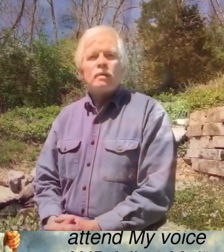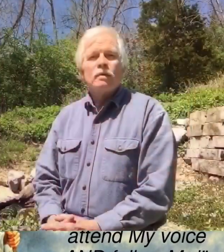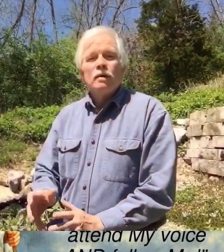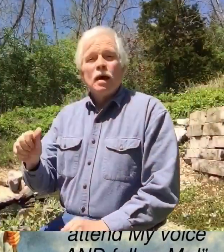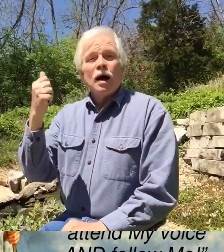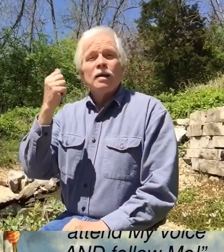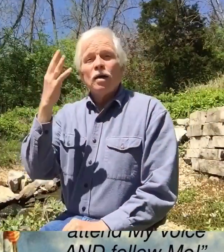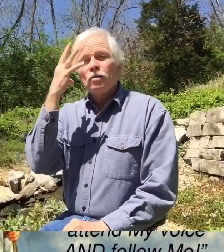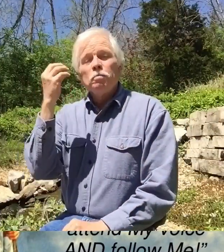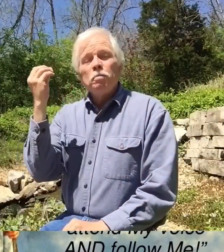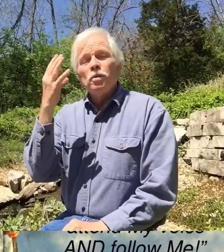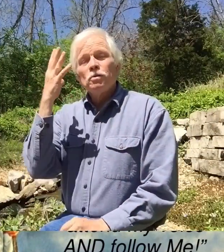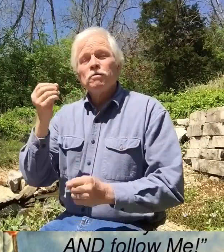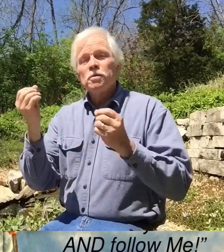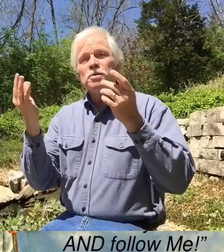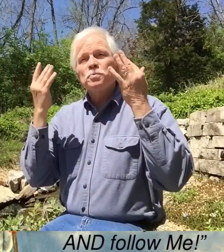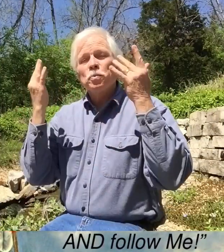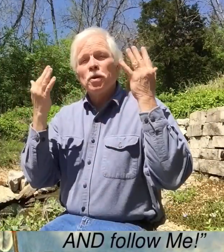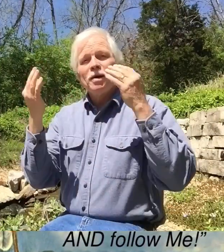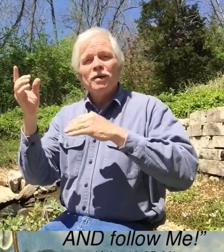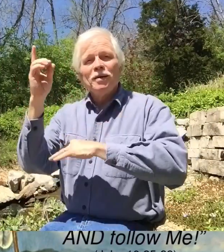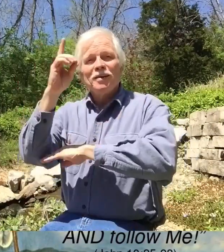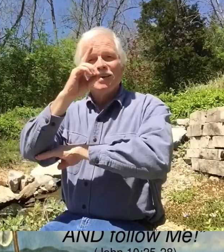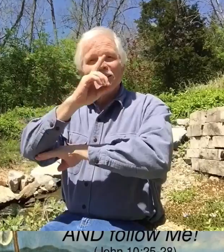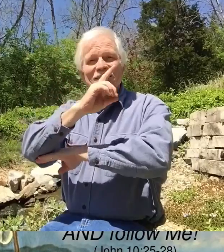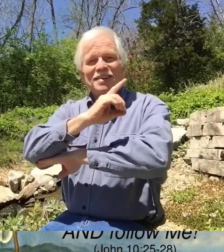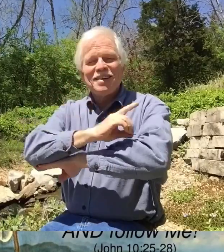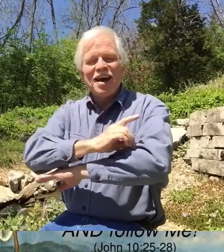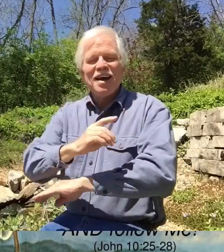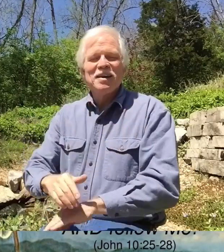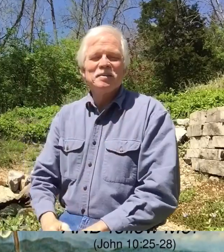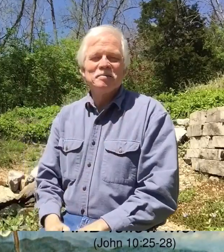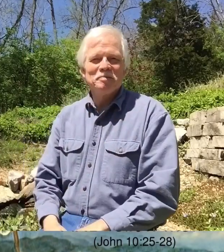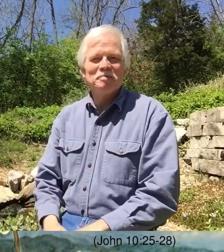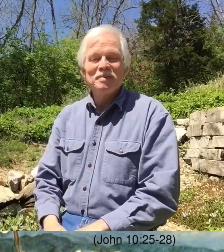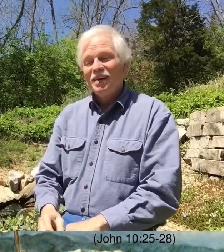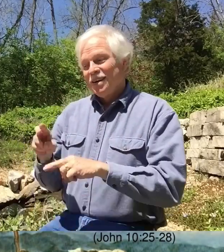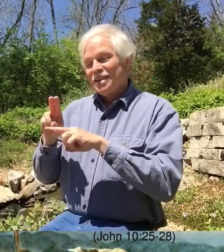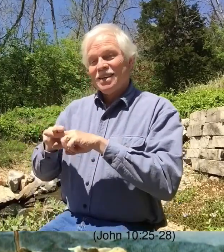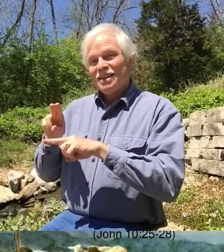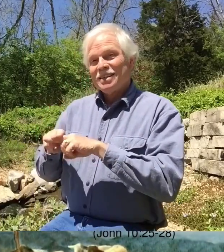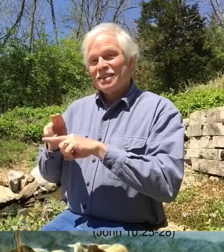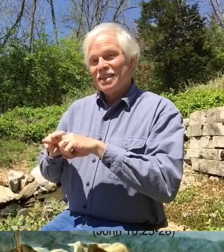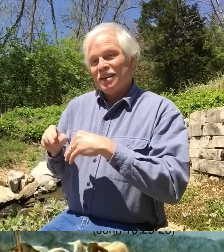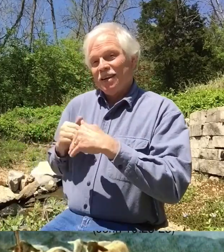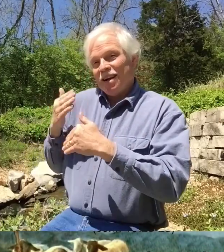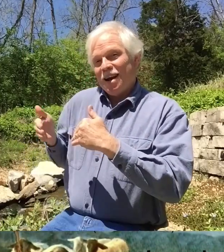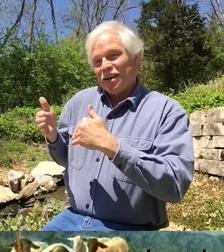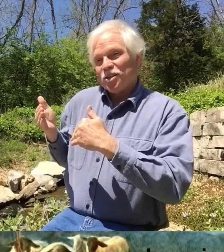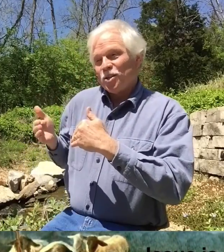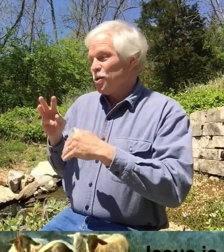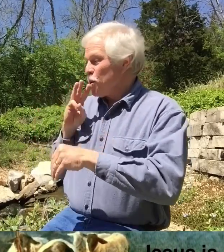Another beautiful spring day sitting next to